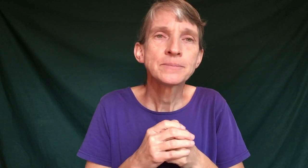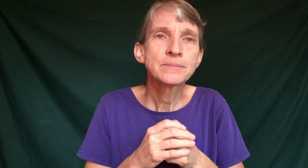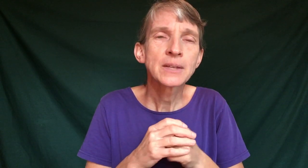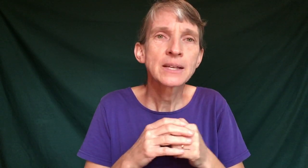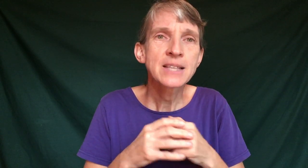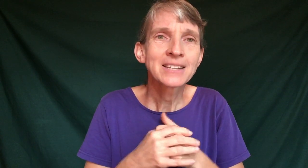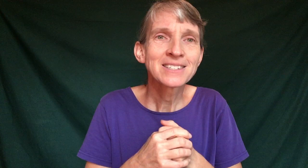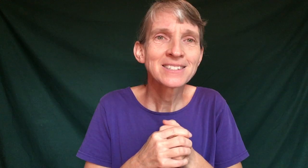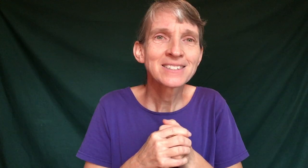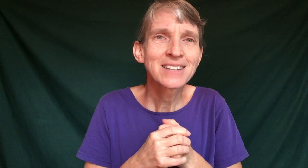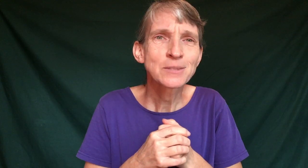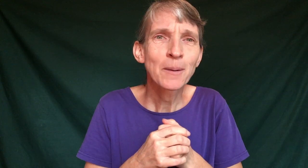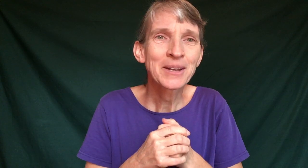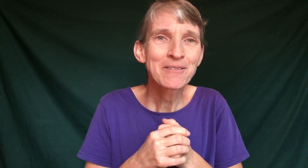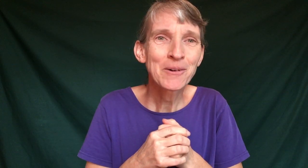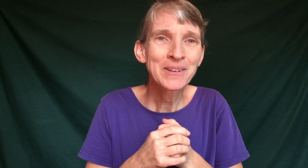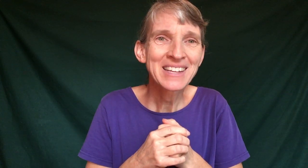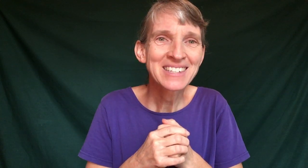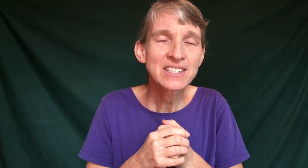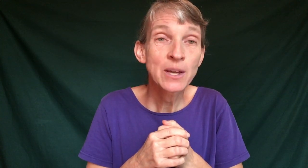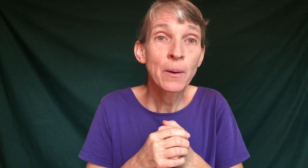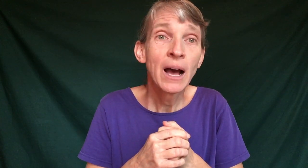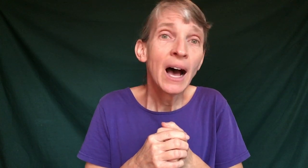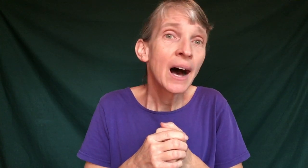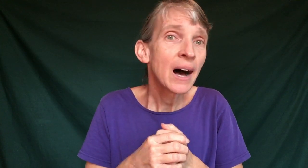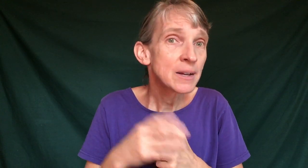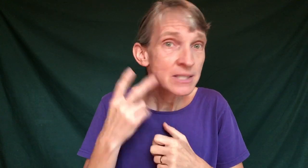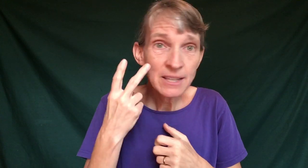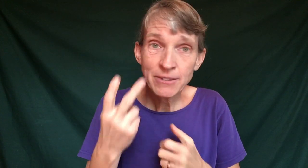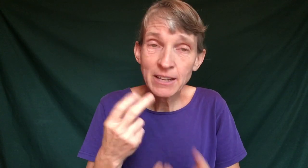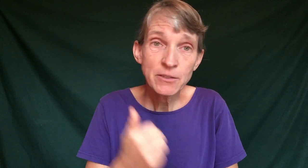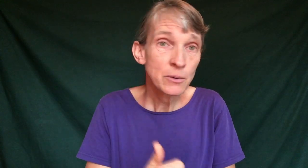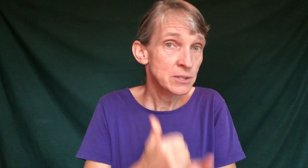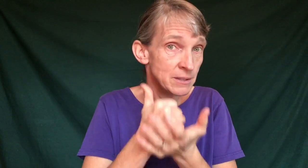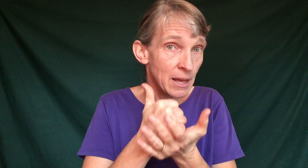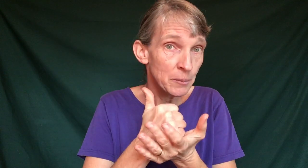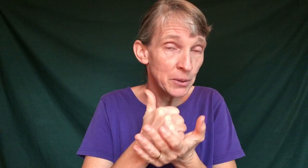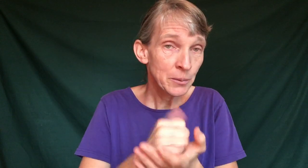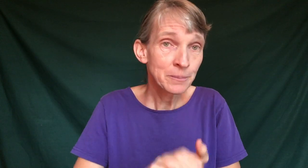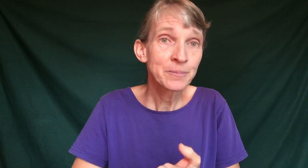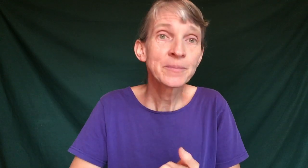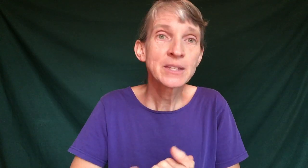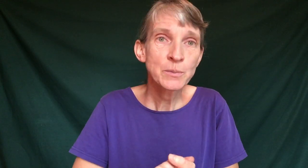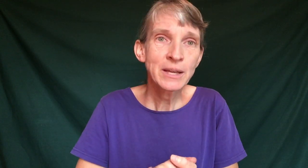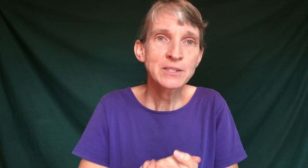I guess that's probably enough for one lesson. So see if any of those help you this week. So